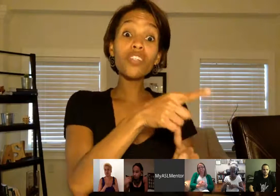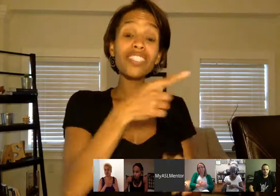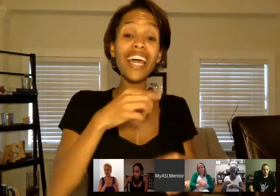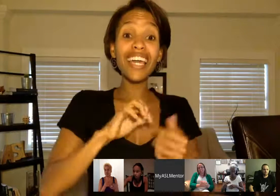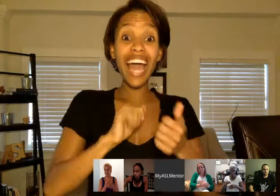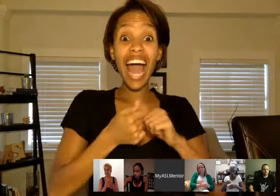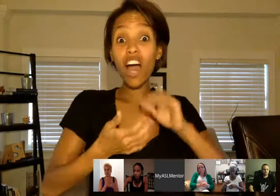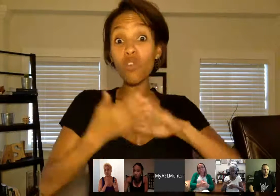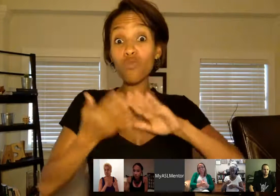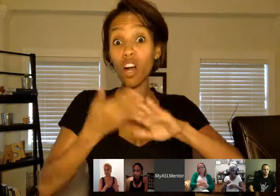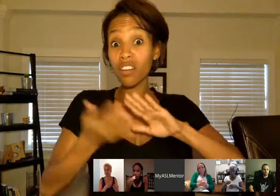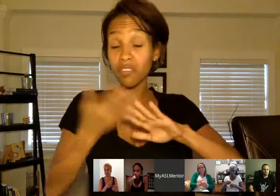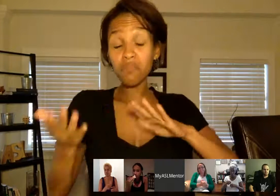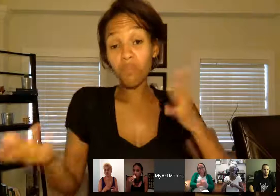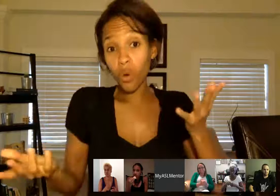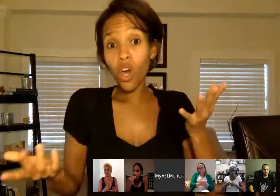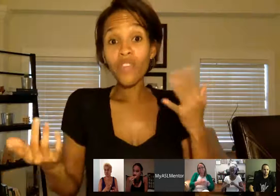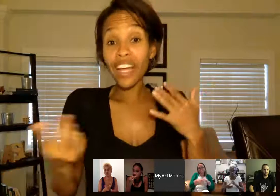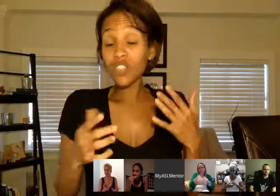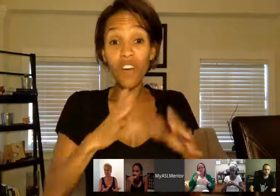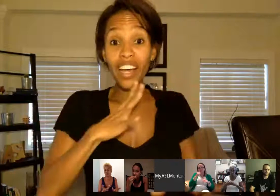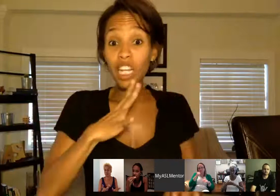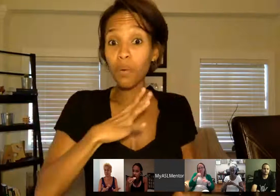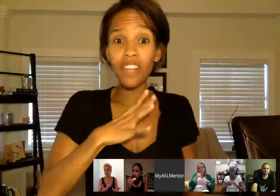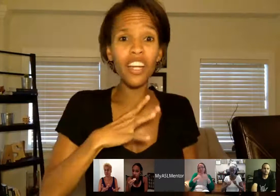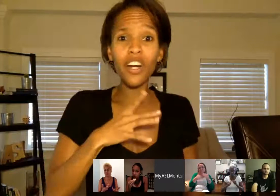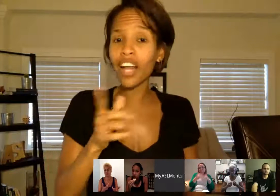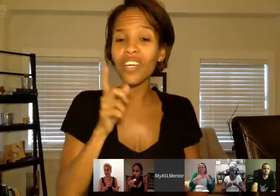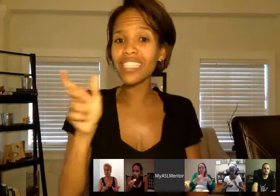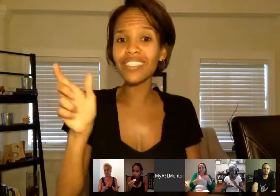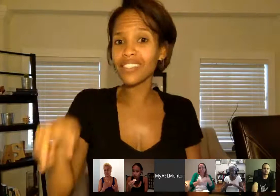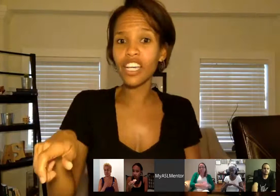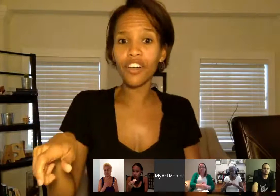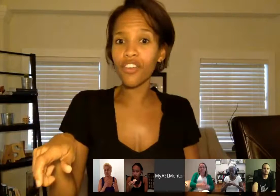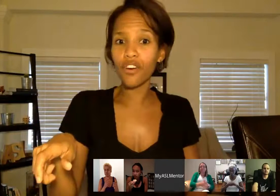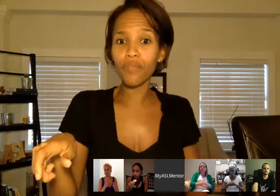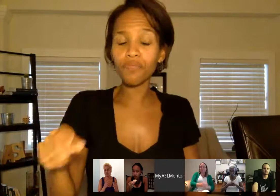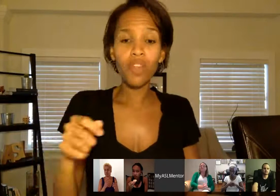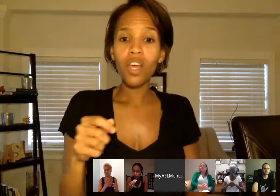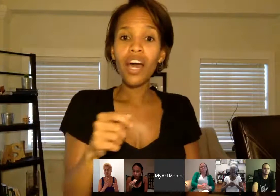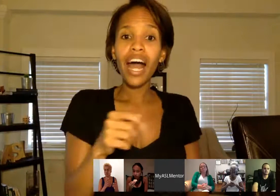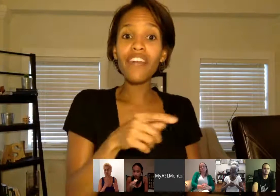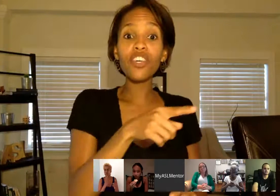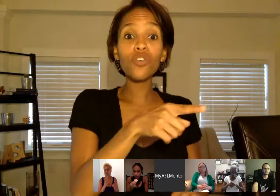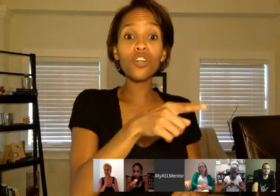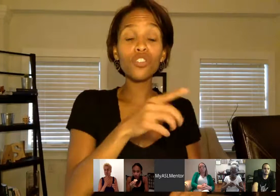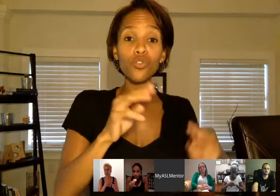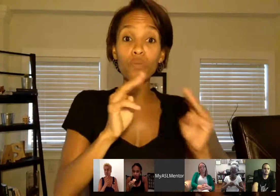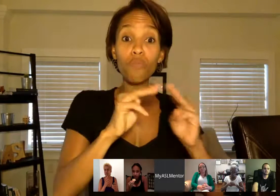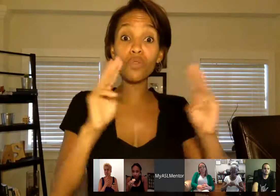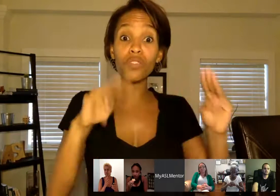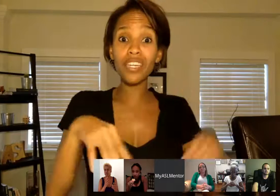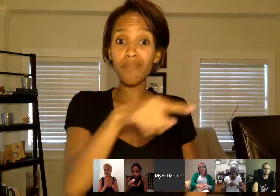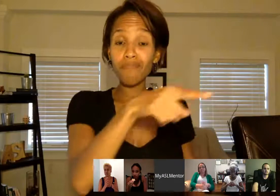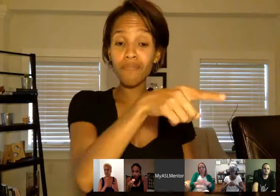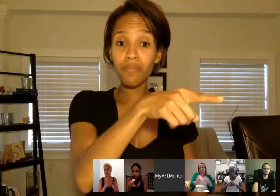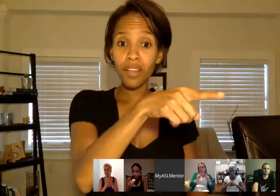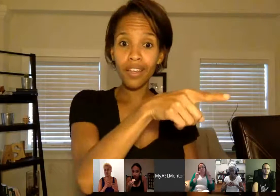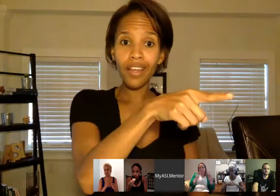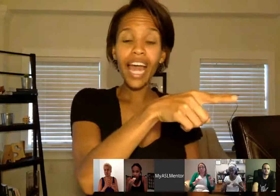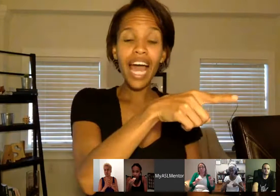We are saying how run. That's fine to put in there. I don't think it's necessary, though. I think you can do